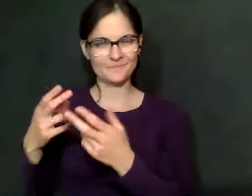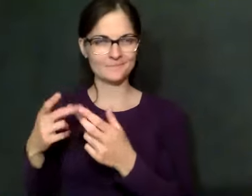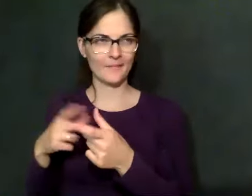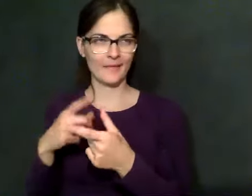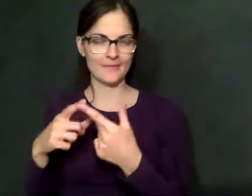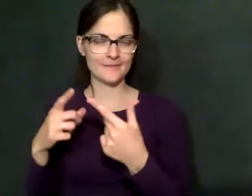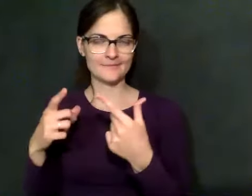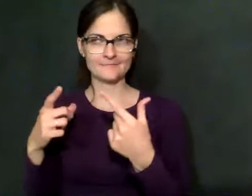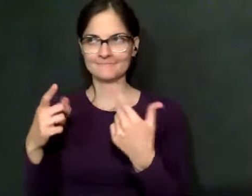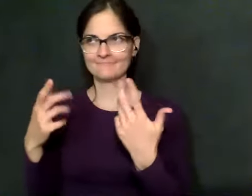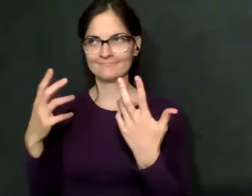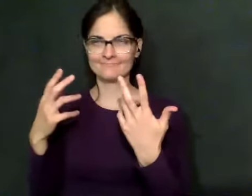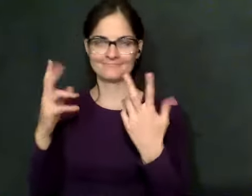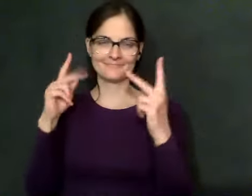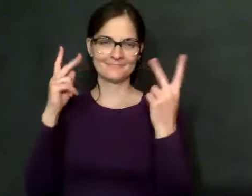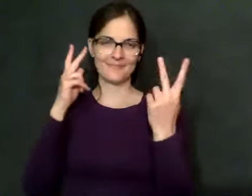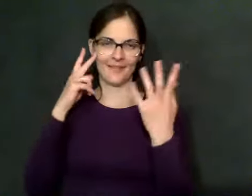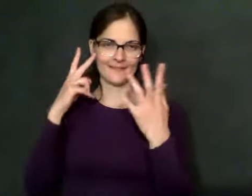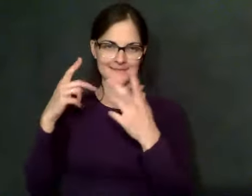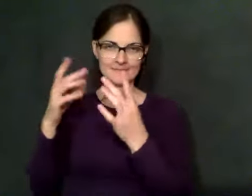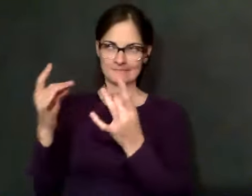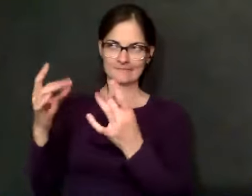contractual issues, but someone else was worrying about that.